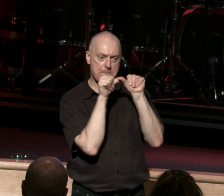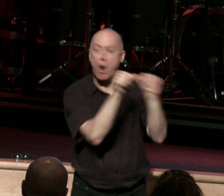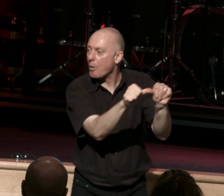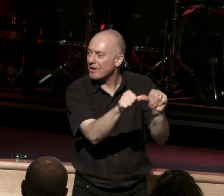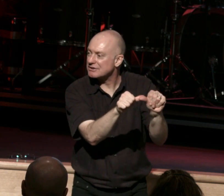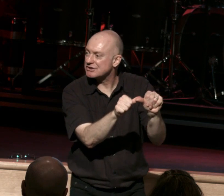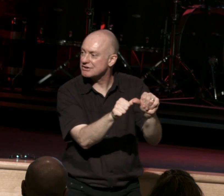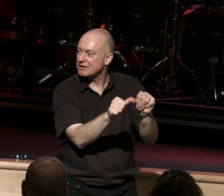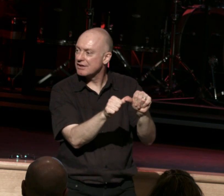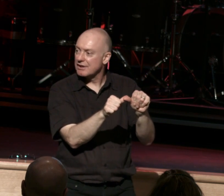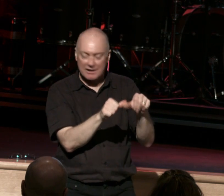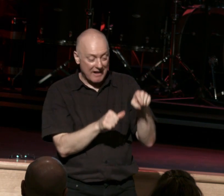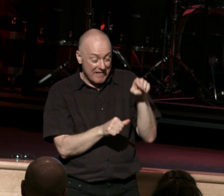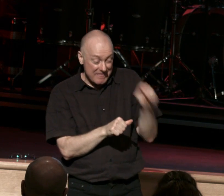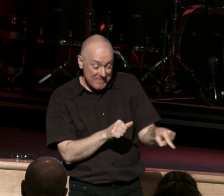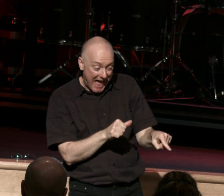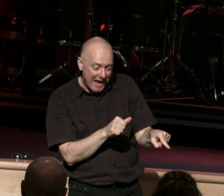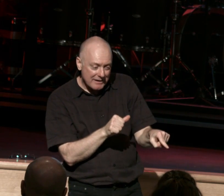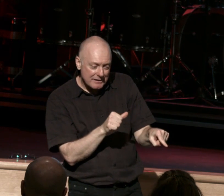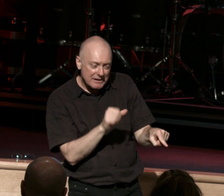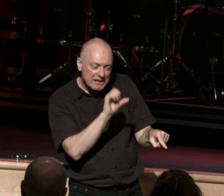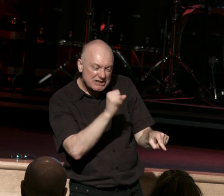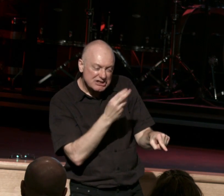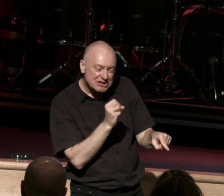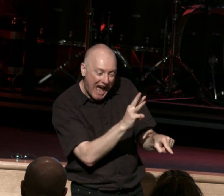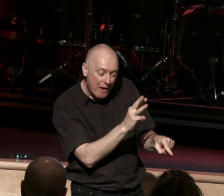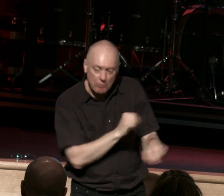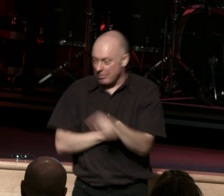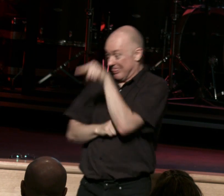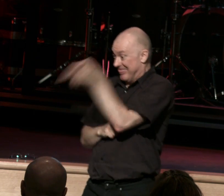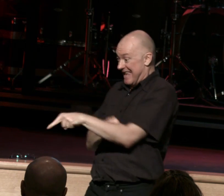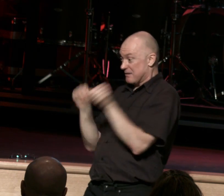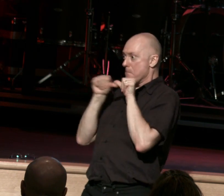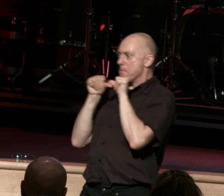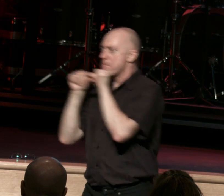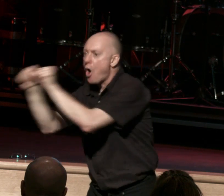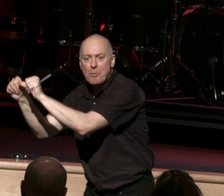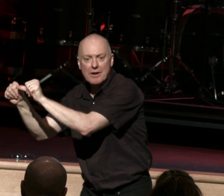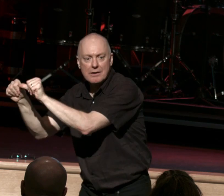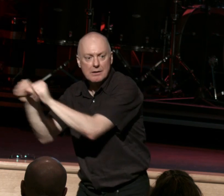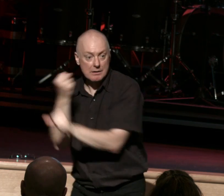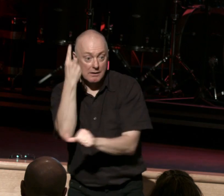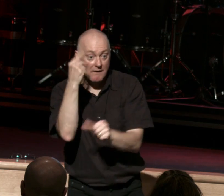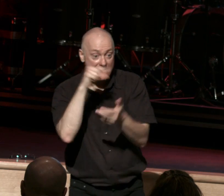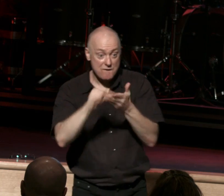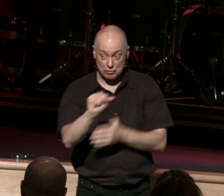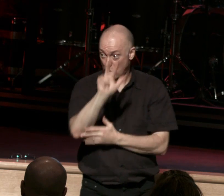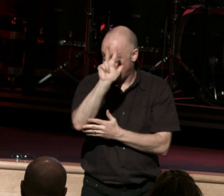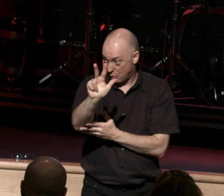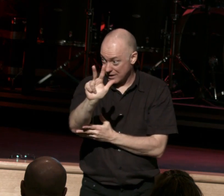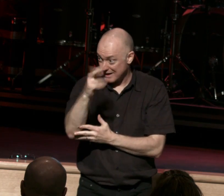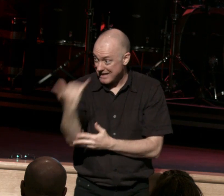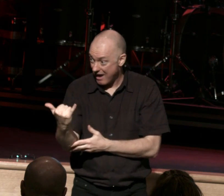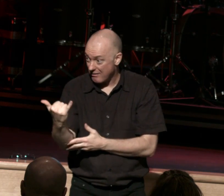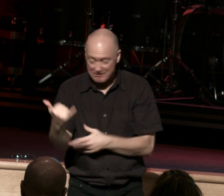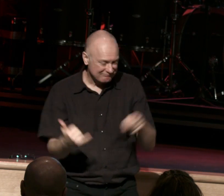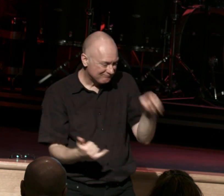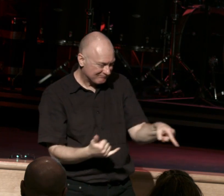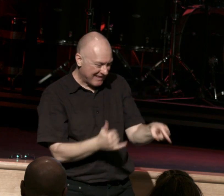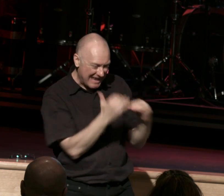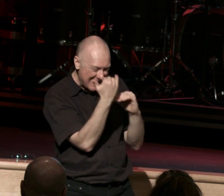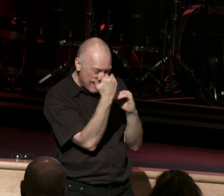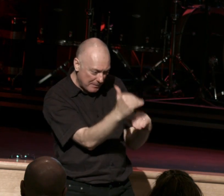permanence. It's foreshadowing the permanent once and for all sacrifice of Jesus Christ. This is verse 3,